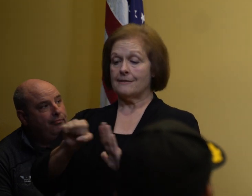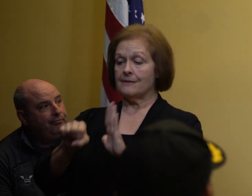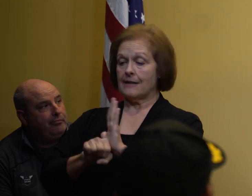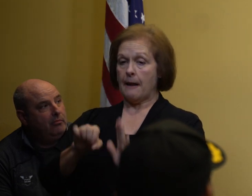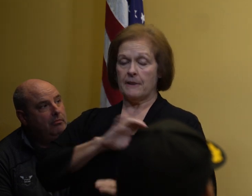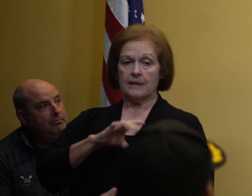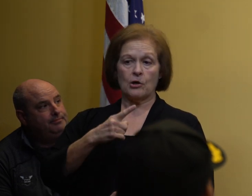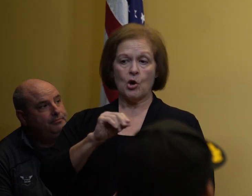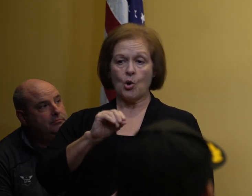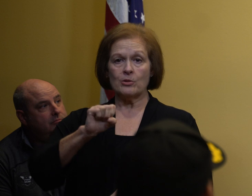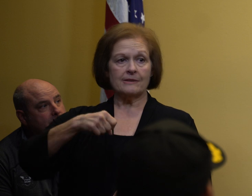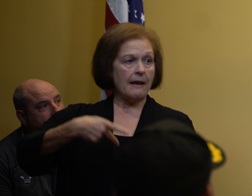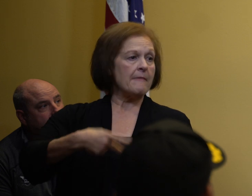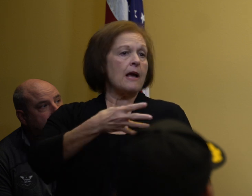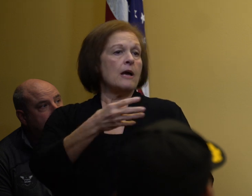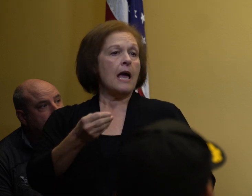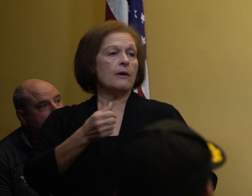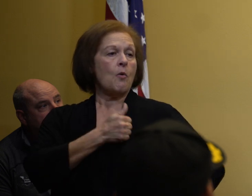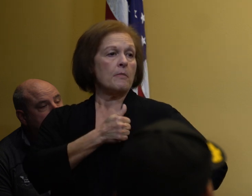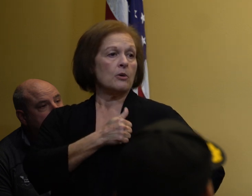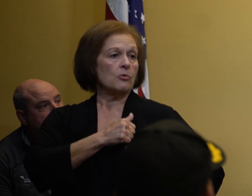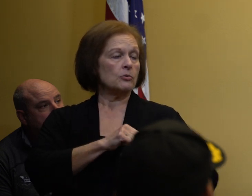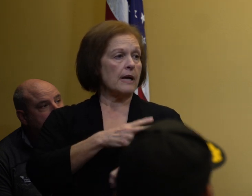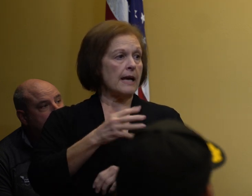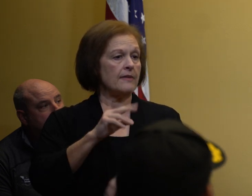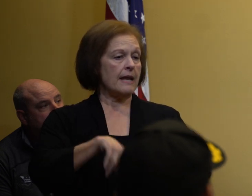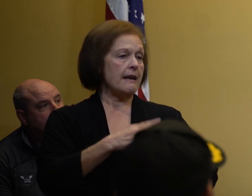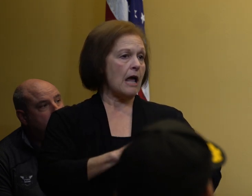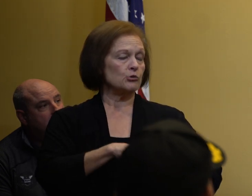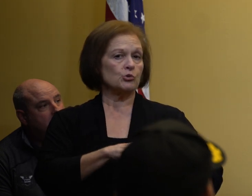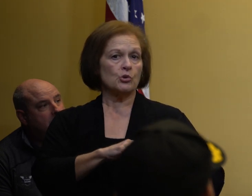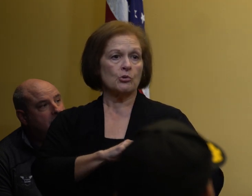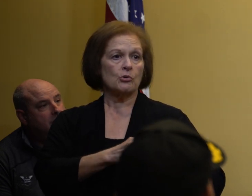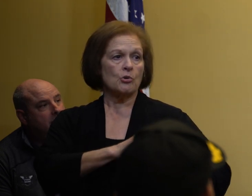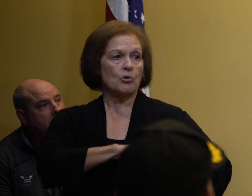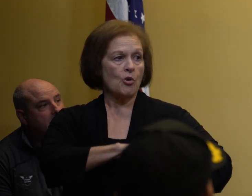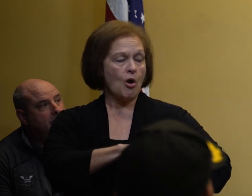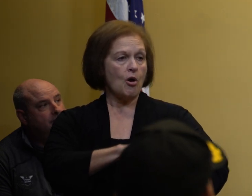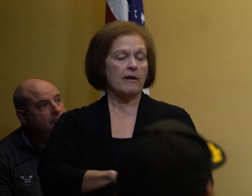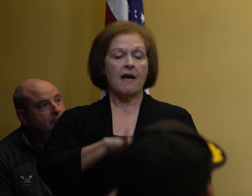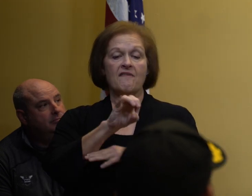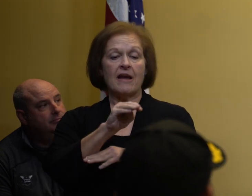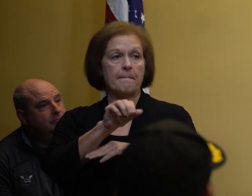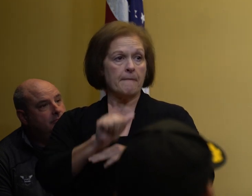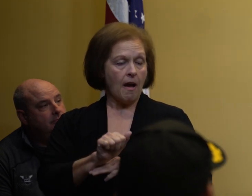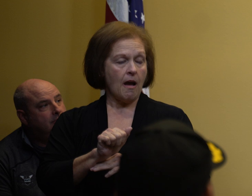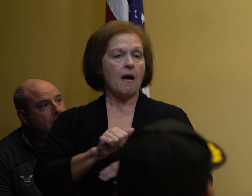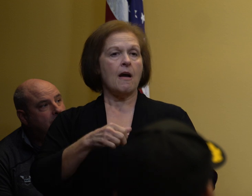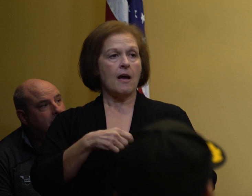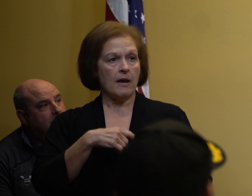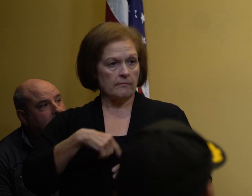Police, NOHSEP, Army Corps of Engineers, of course, our Louisiana National Guard, FEMA, boots on the ground, just a